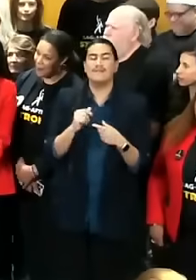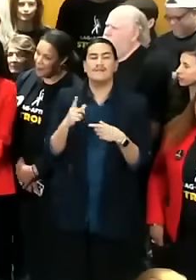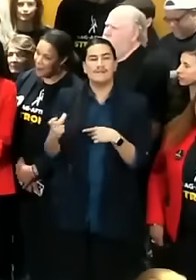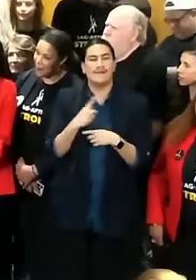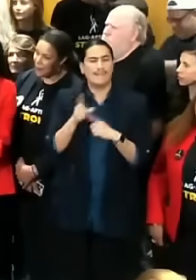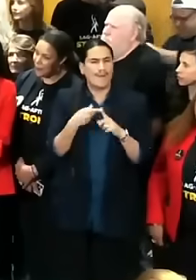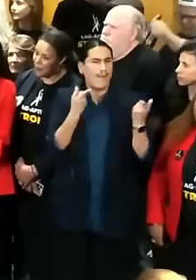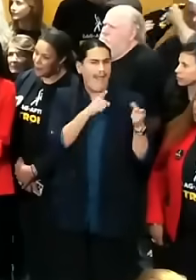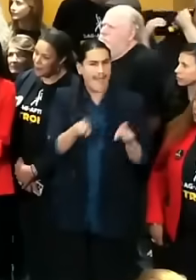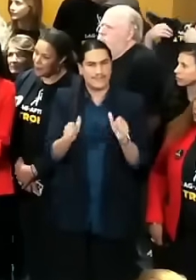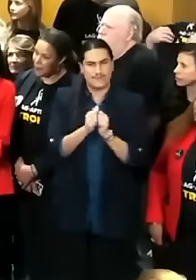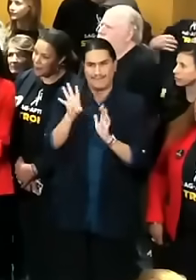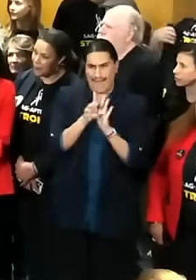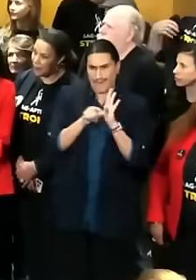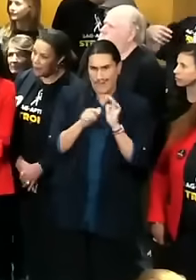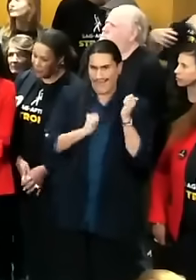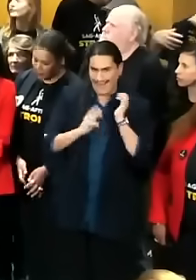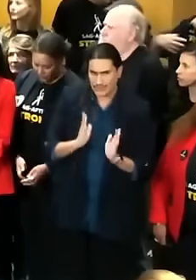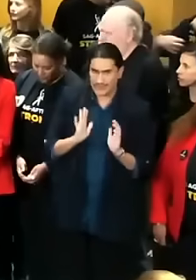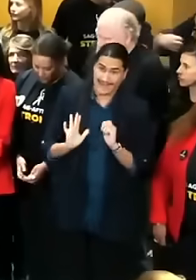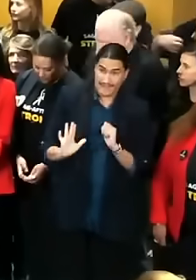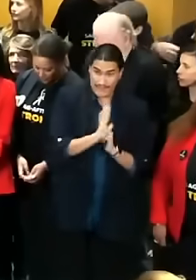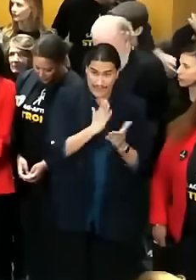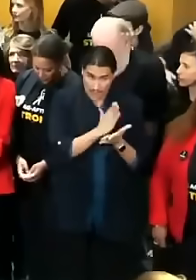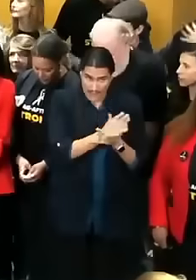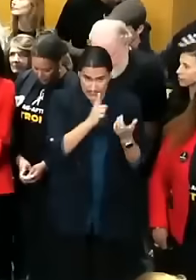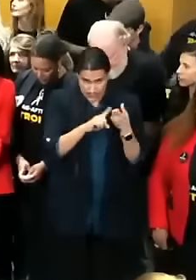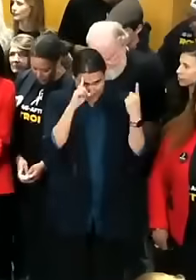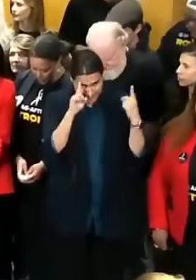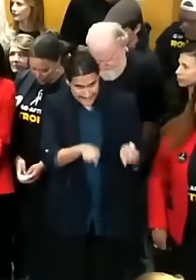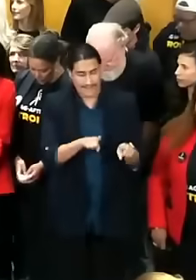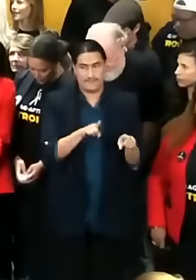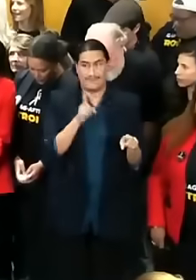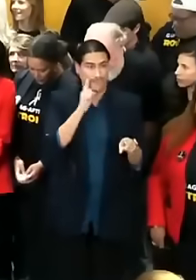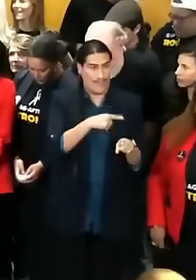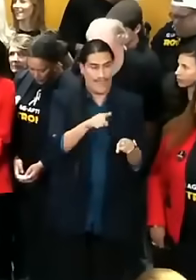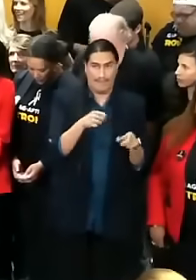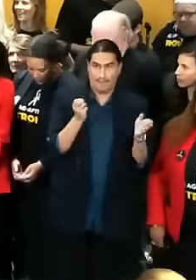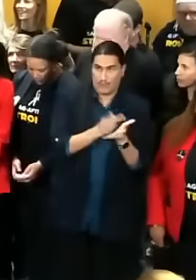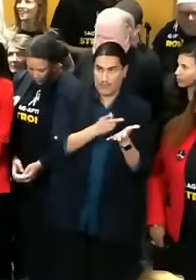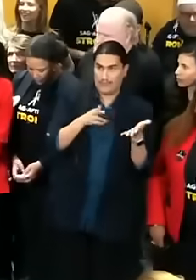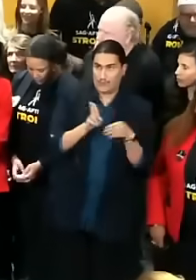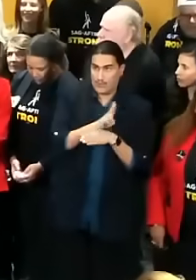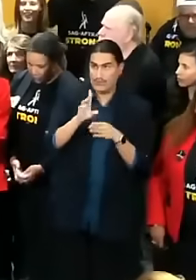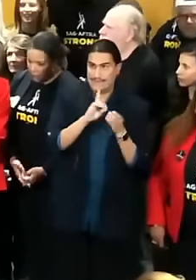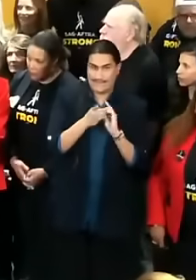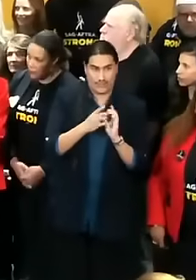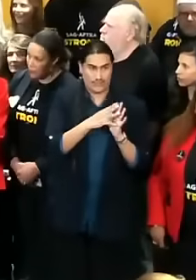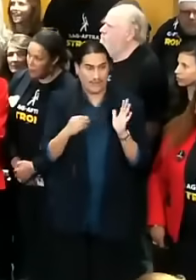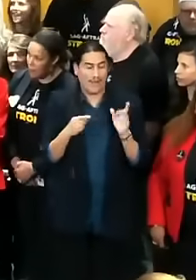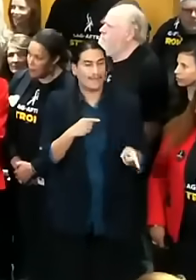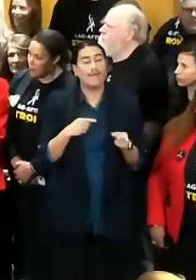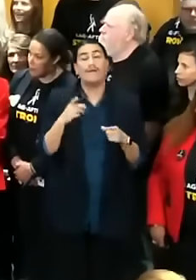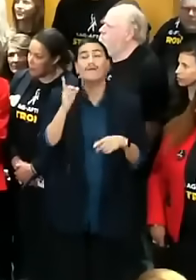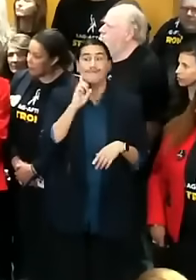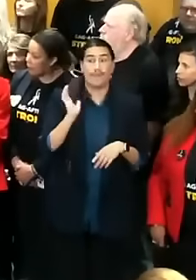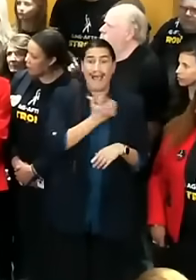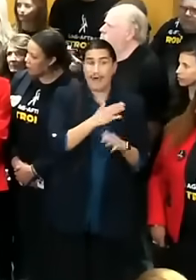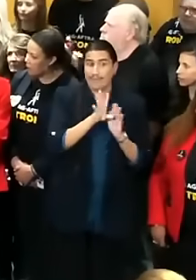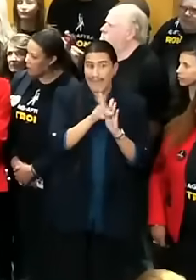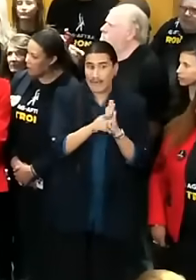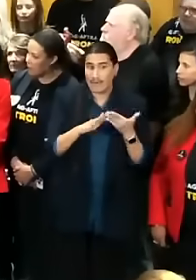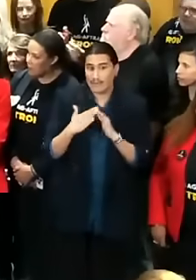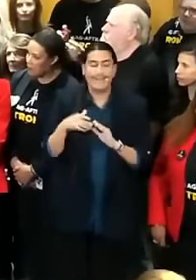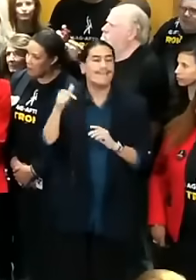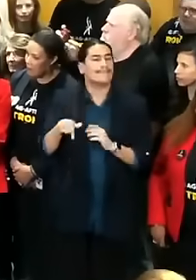question of what happens with background actors and their right of consent to the use of digital replicas. And just so that our background community knows this